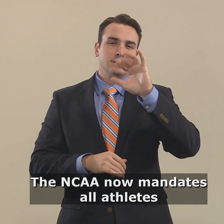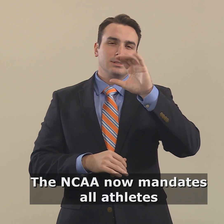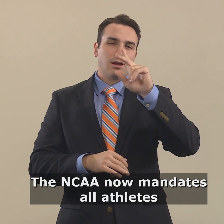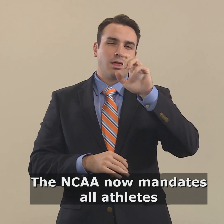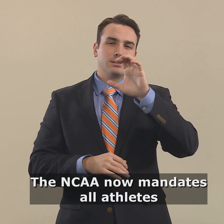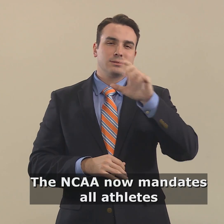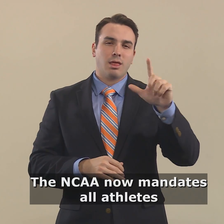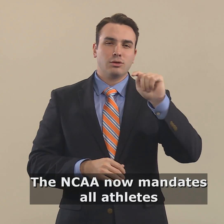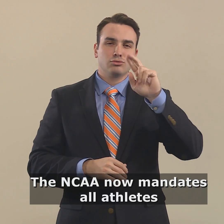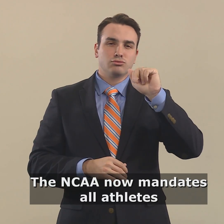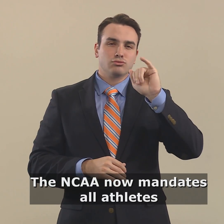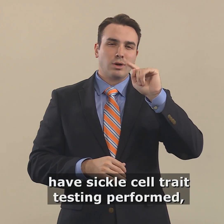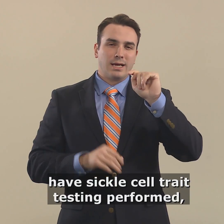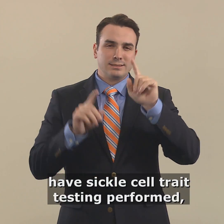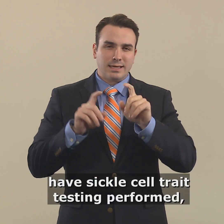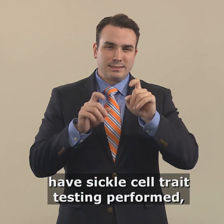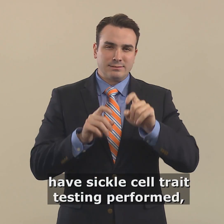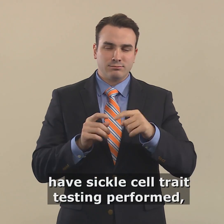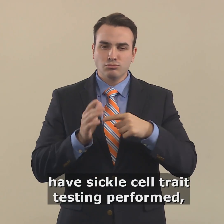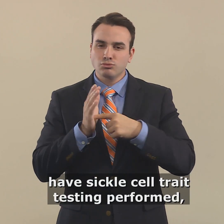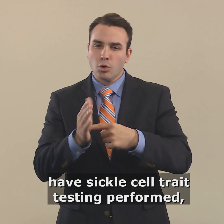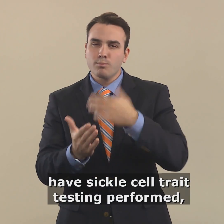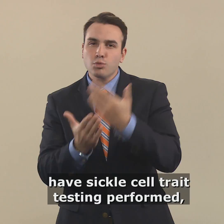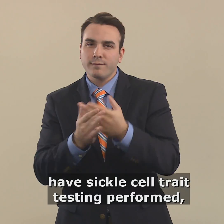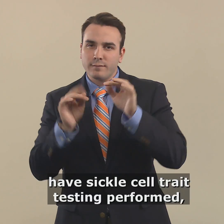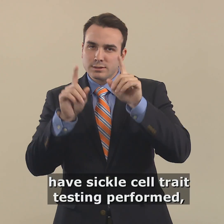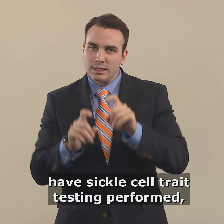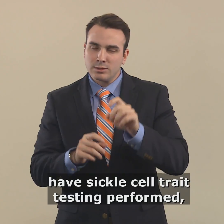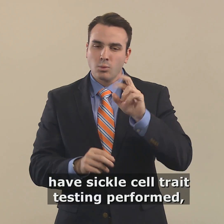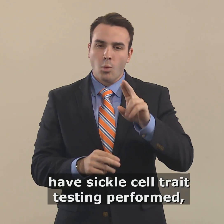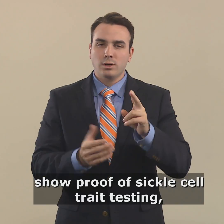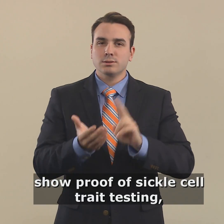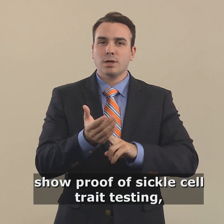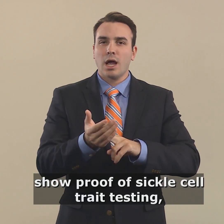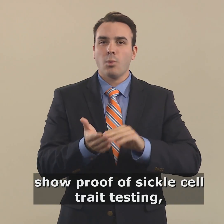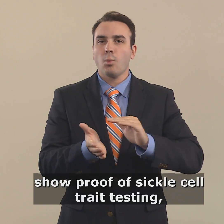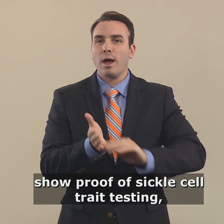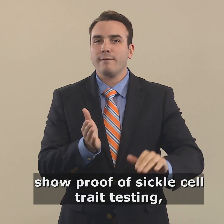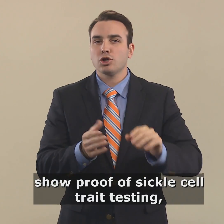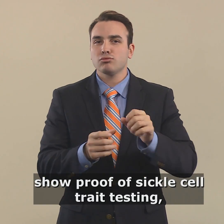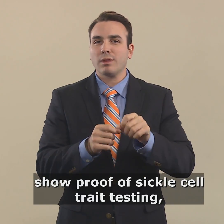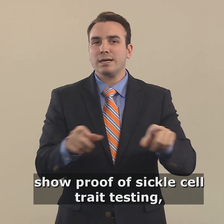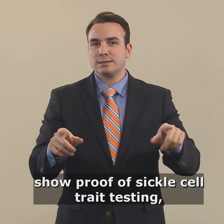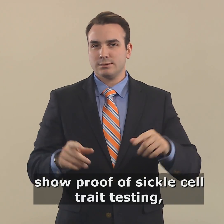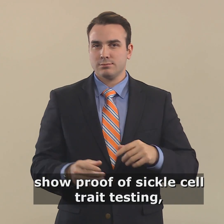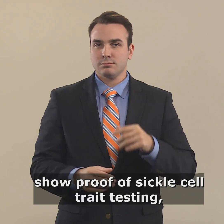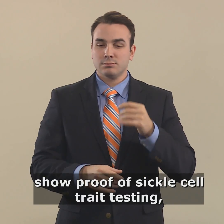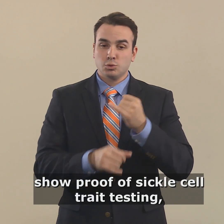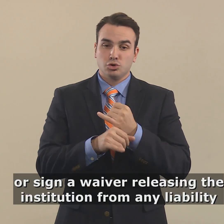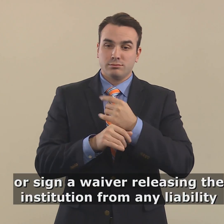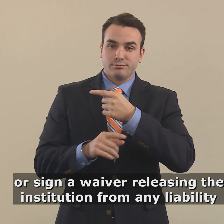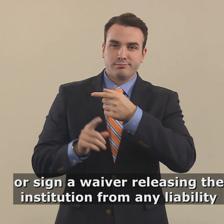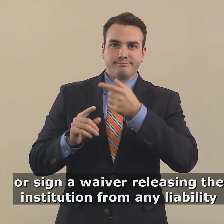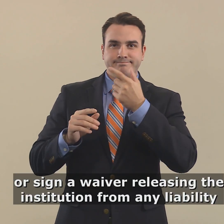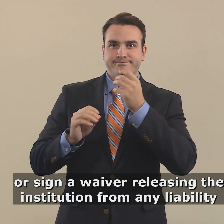now mandates all athletes have sickle cell trait testing performed, show proof of sickle cell trait testing, or sign a waiver